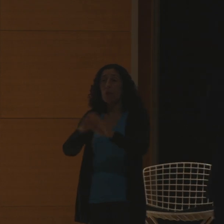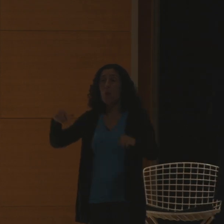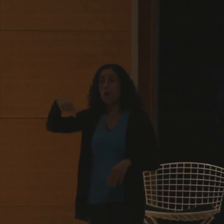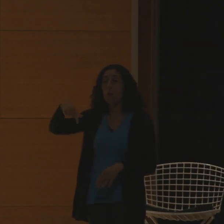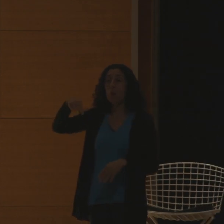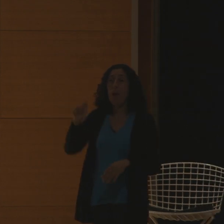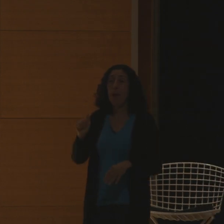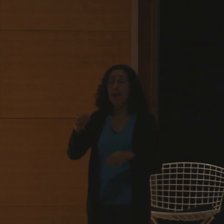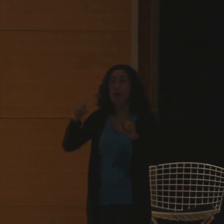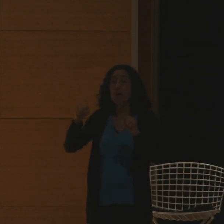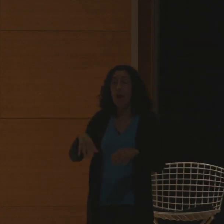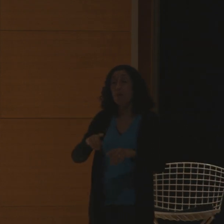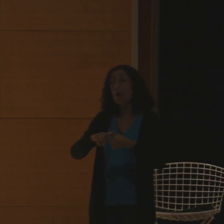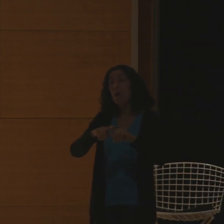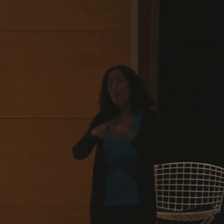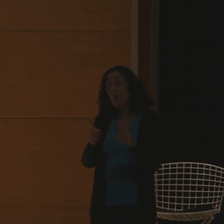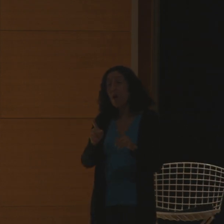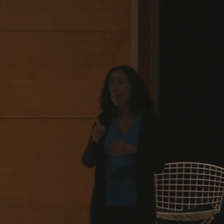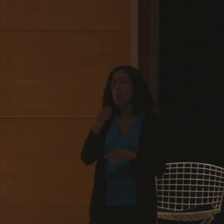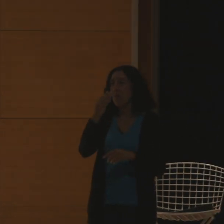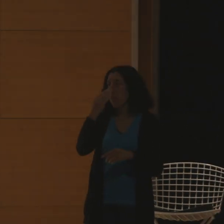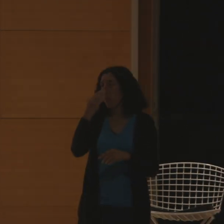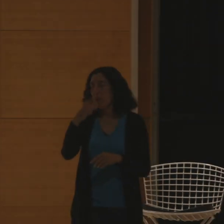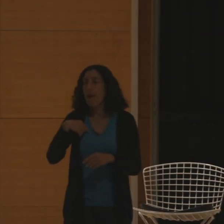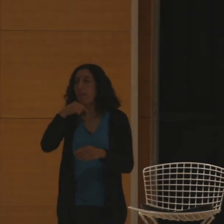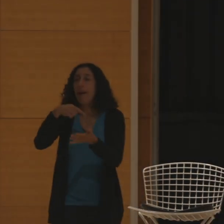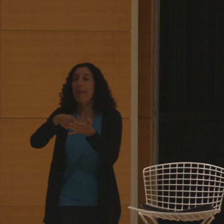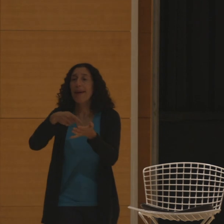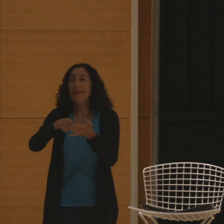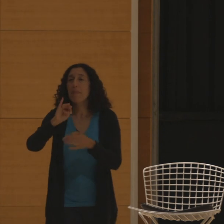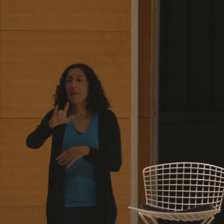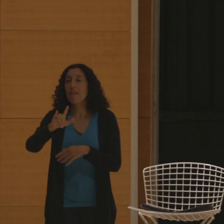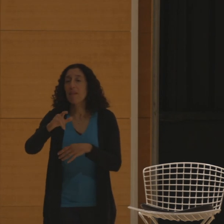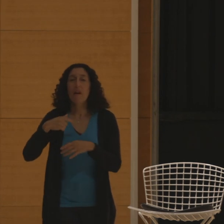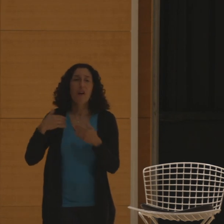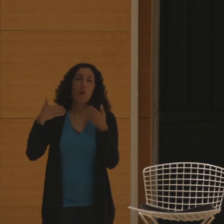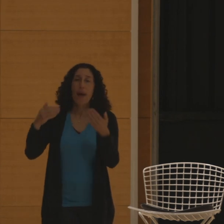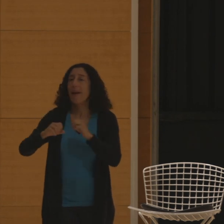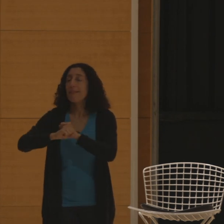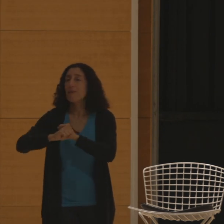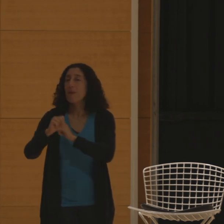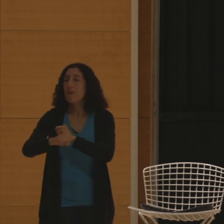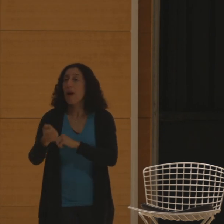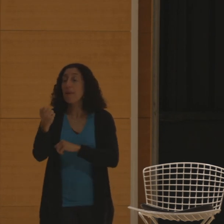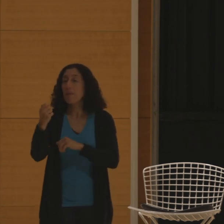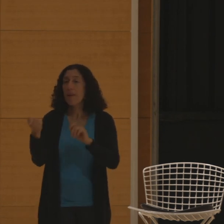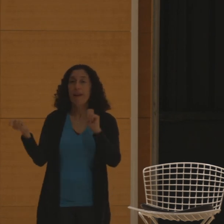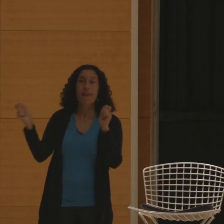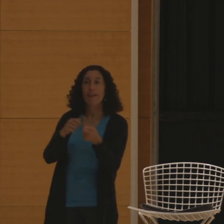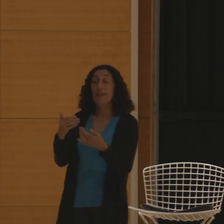However, since it really doesn't bother me because I'm not paying the bill, I'm going to stretch it out for a minute and do something a bit different. I'm going